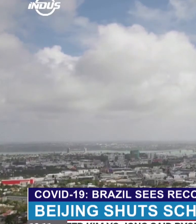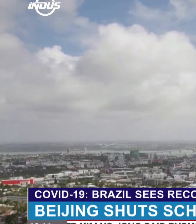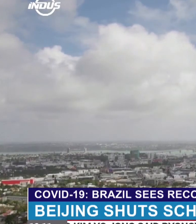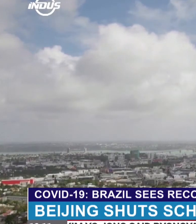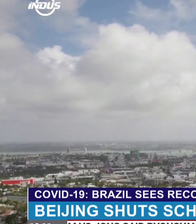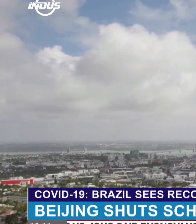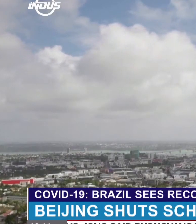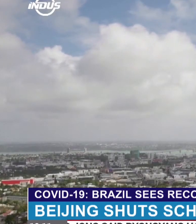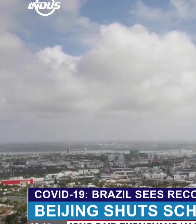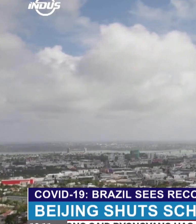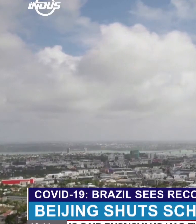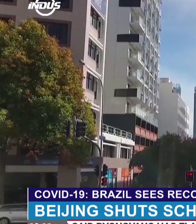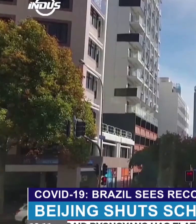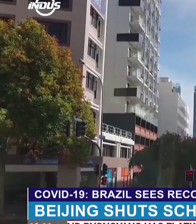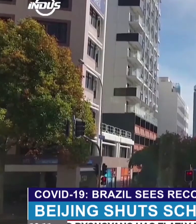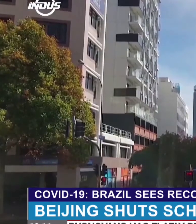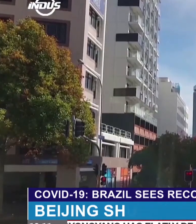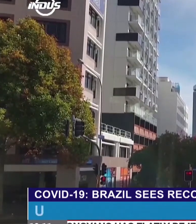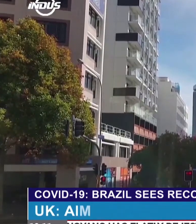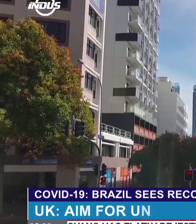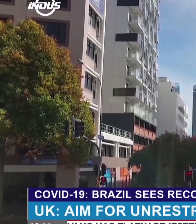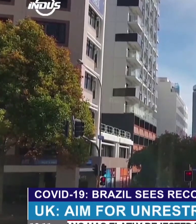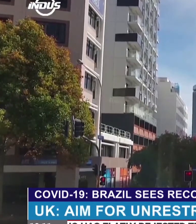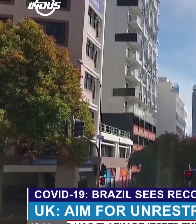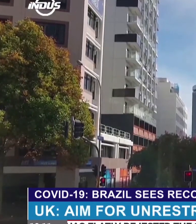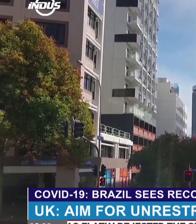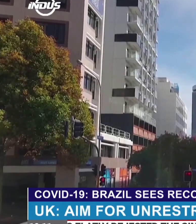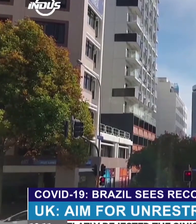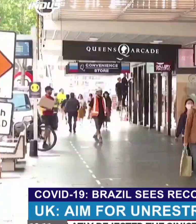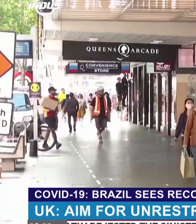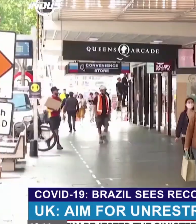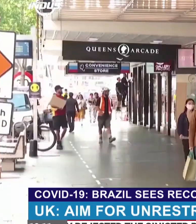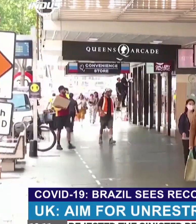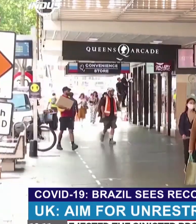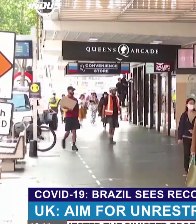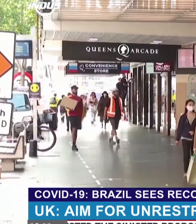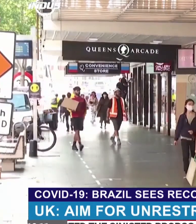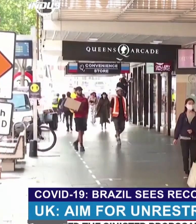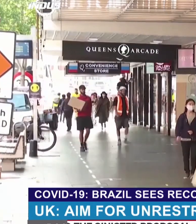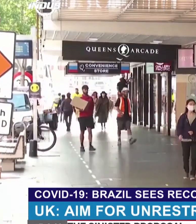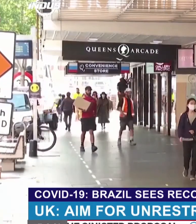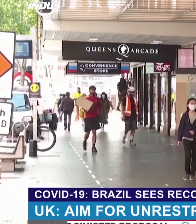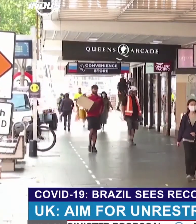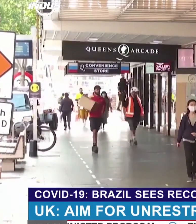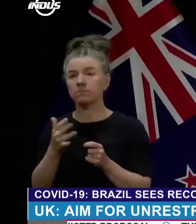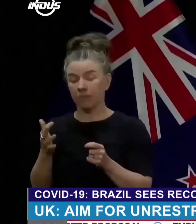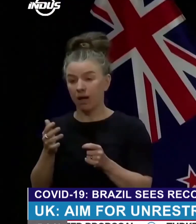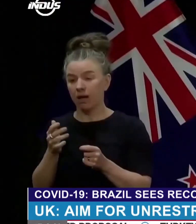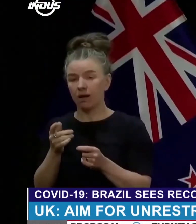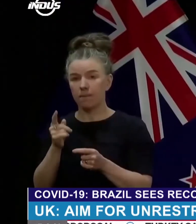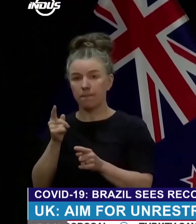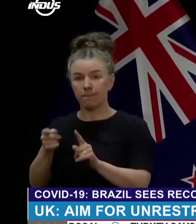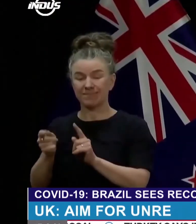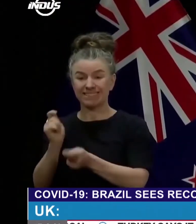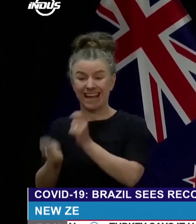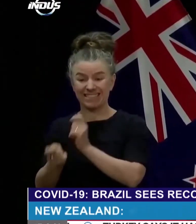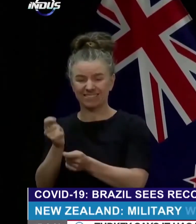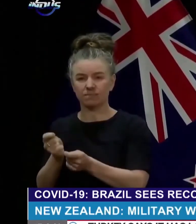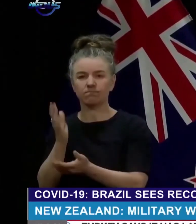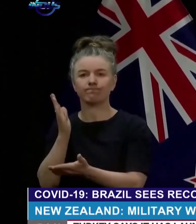Zealand has deployed military to oversee the quarantine facilities and strengthen border checks after 2 new cases. This